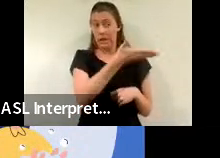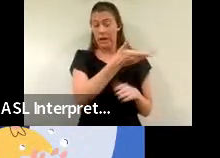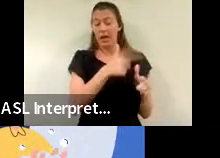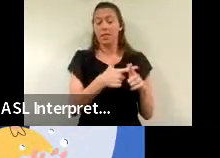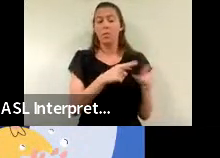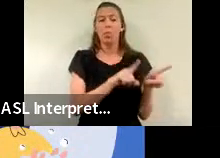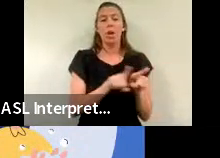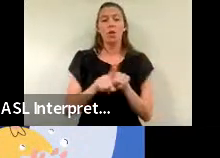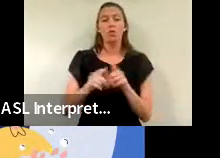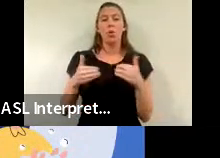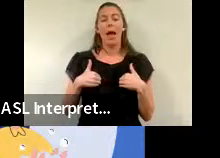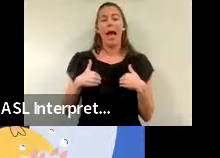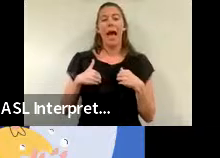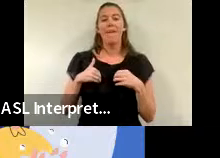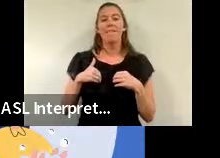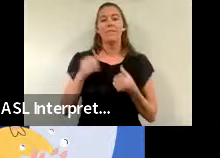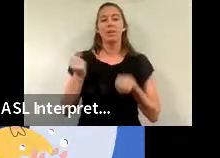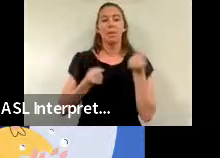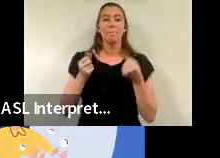which does both